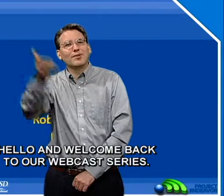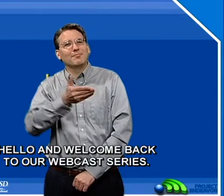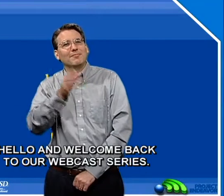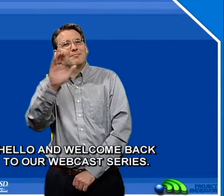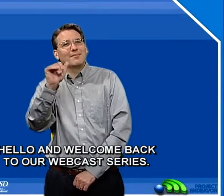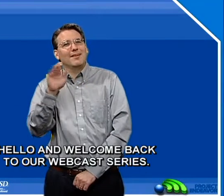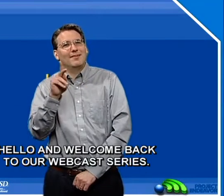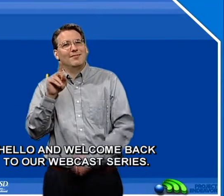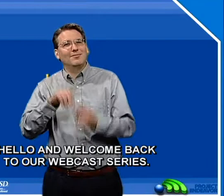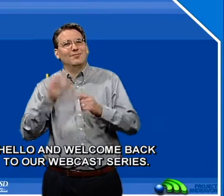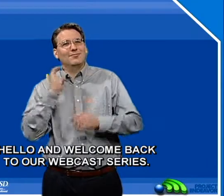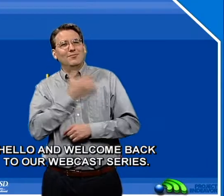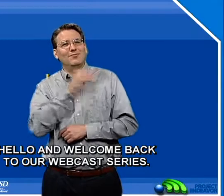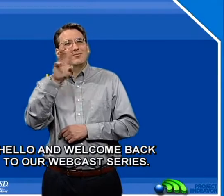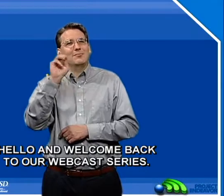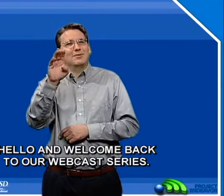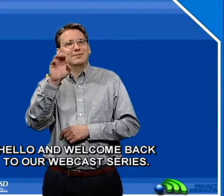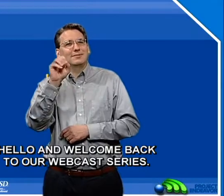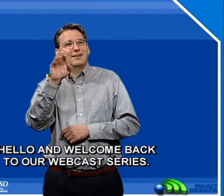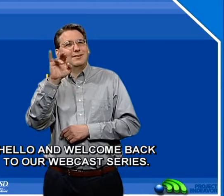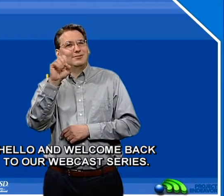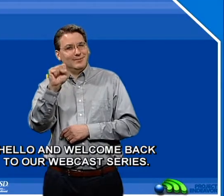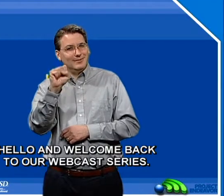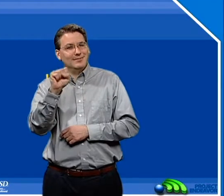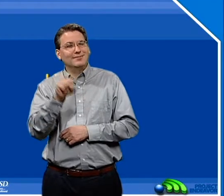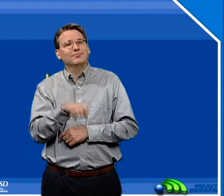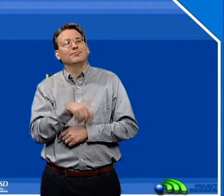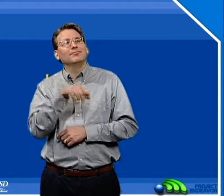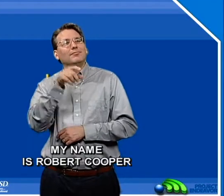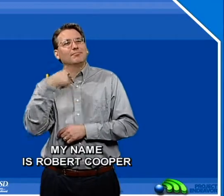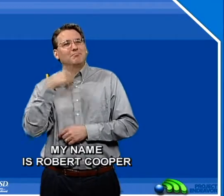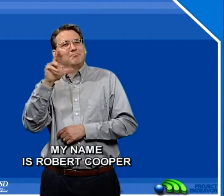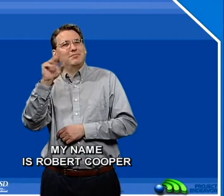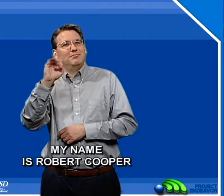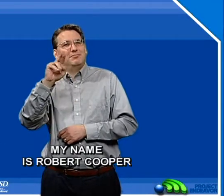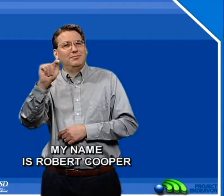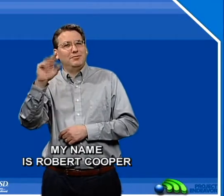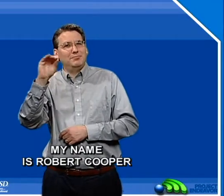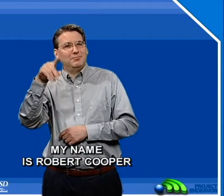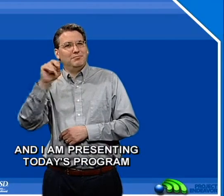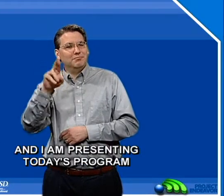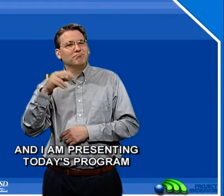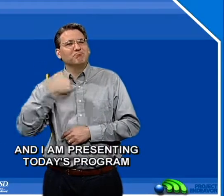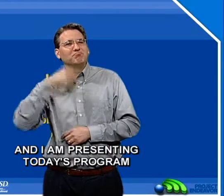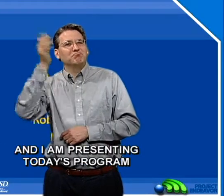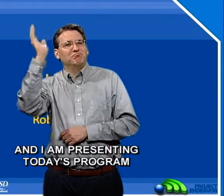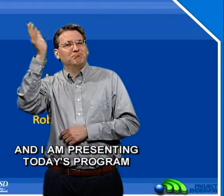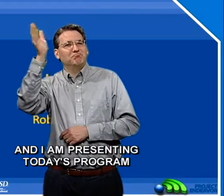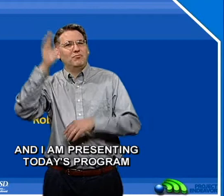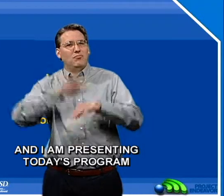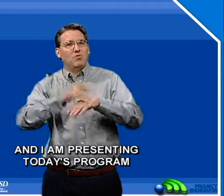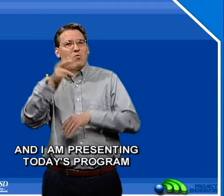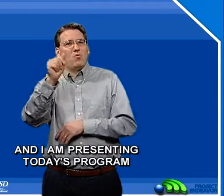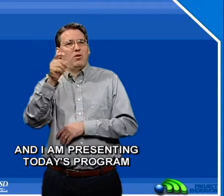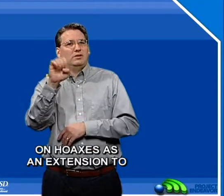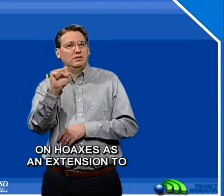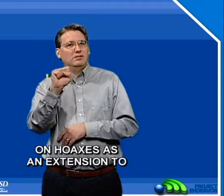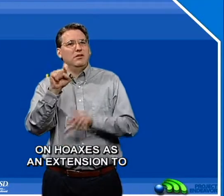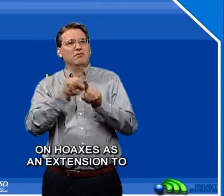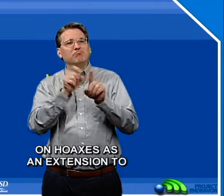Hello and welcome back to our webcast series. My name is Robert Cooper and I am presenting today's program on hoaxes